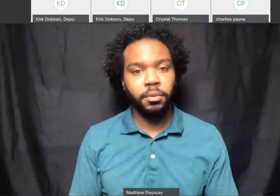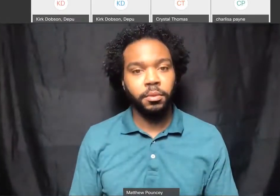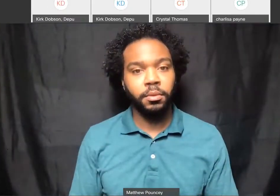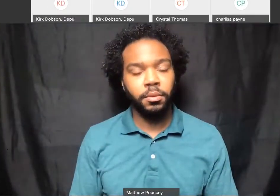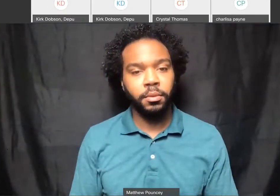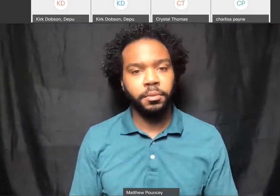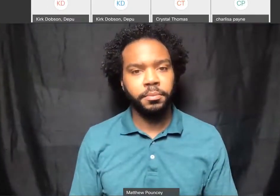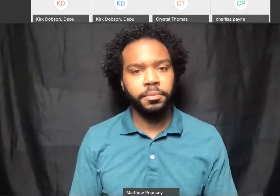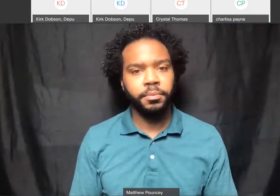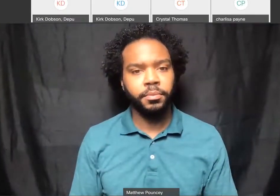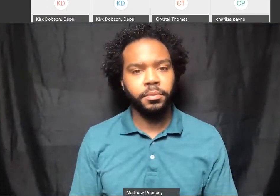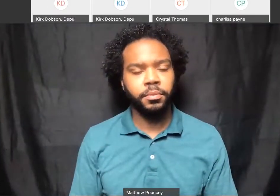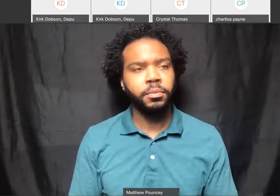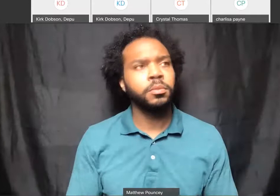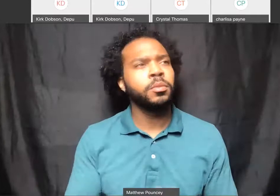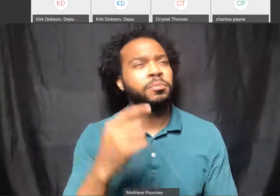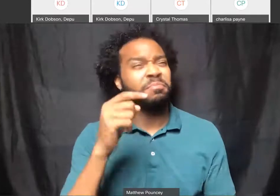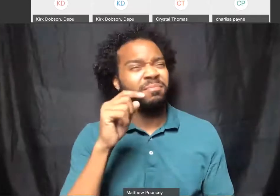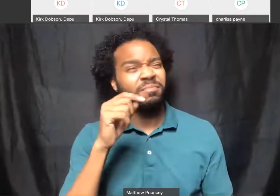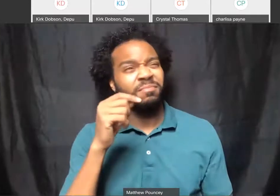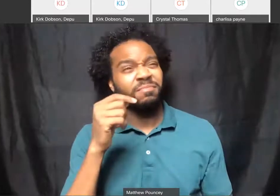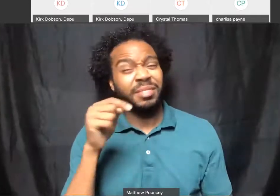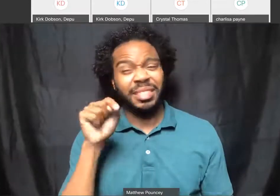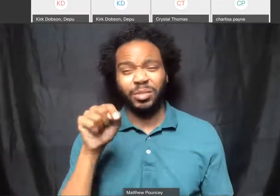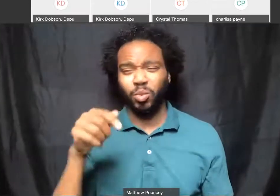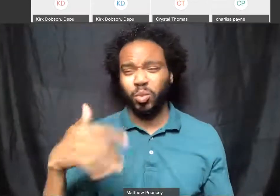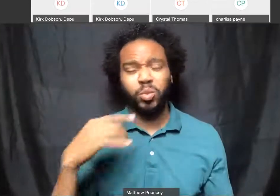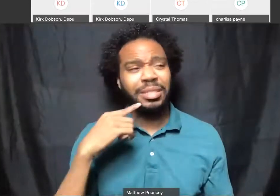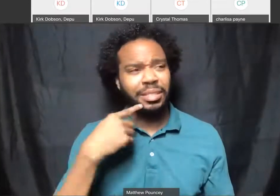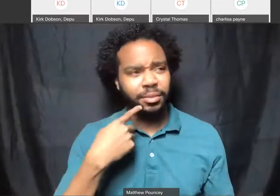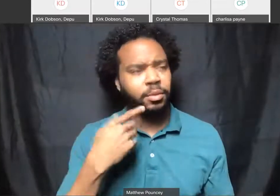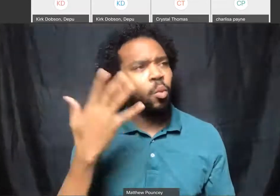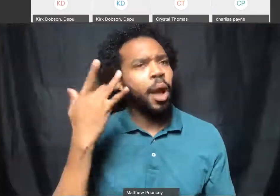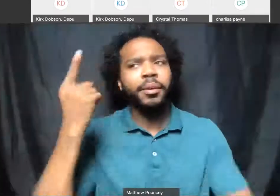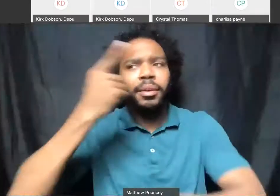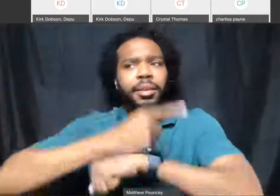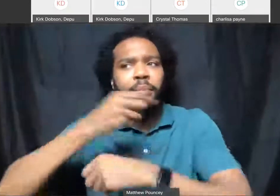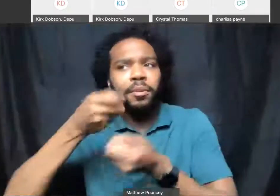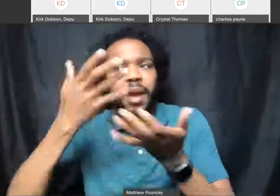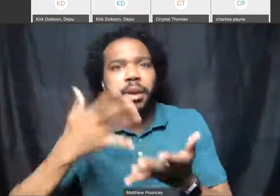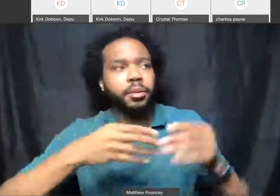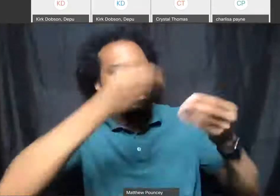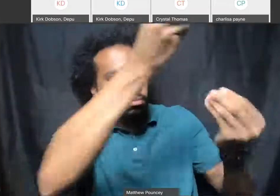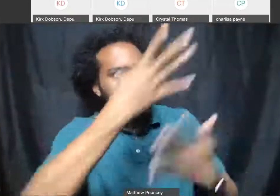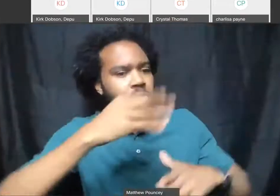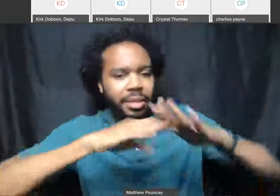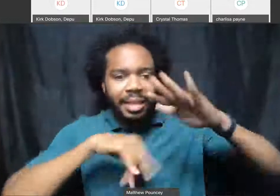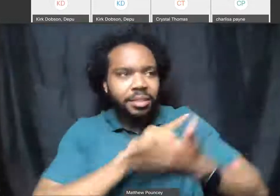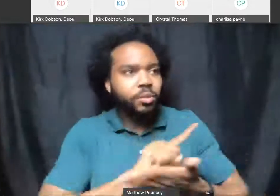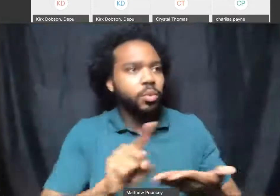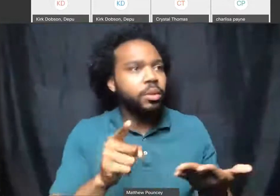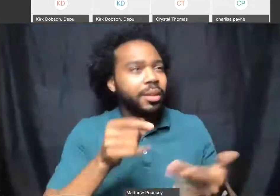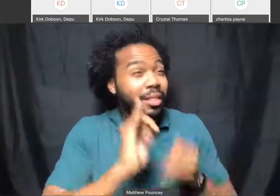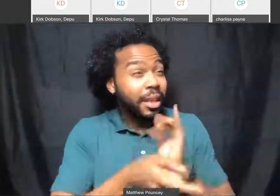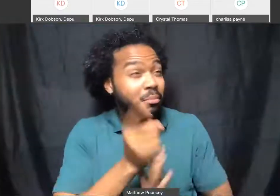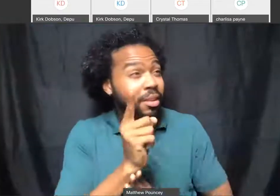For something so drastic as this, why are day providers giving less than a week's notice? We gave the notice